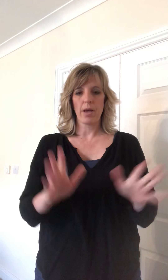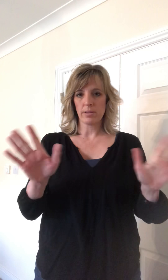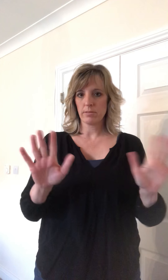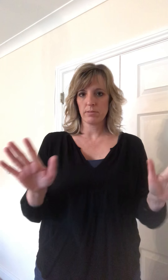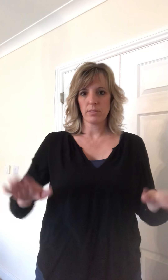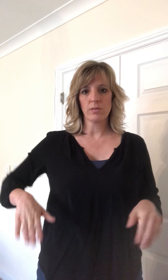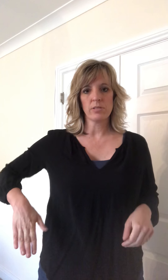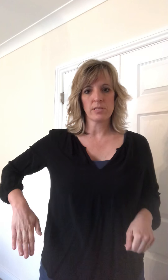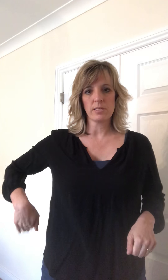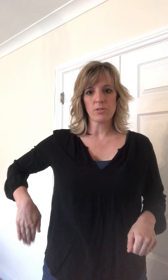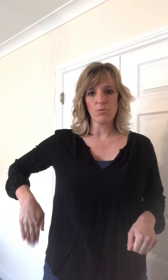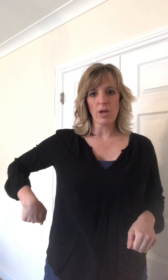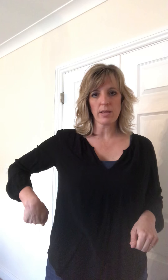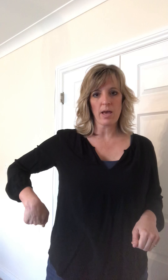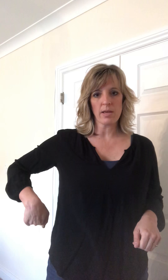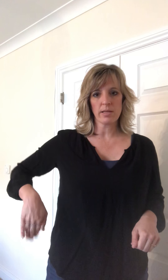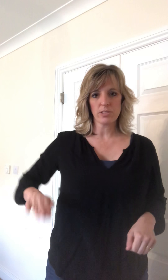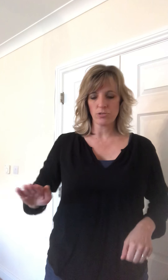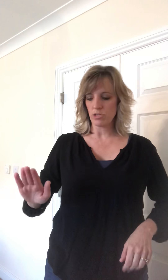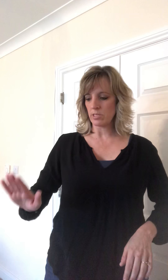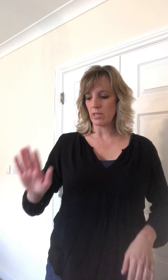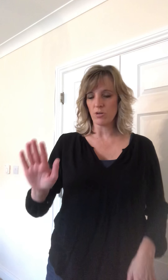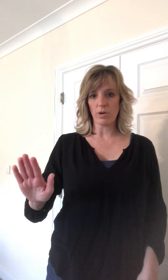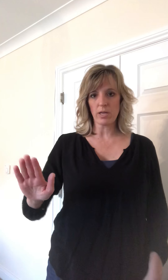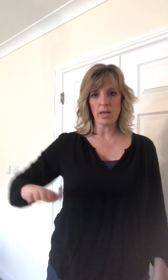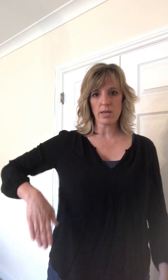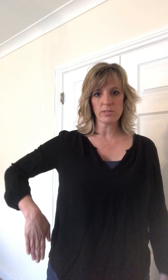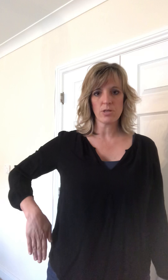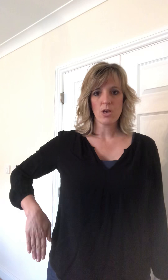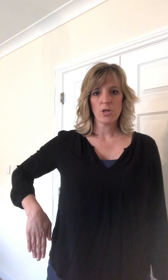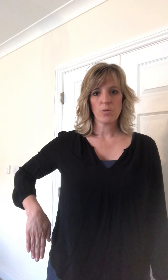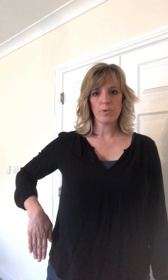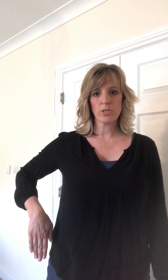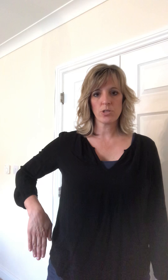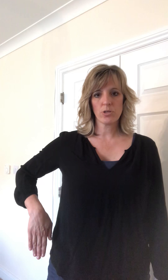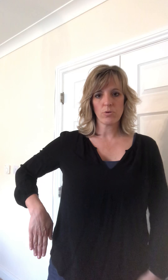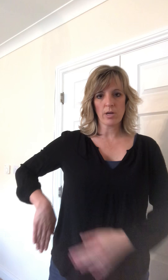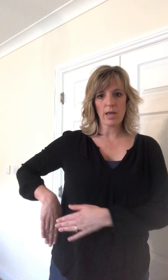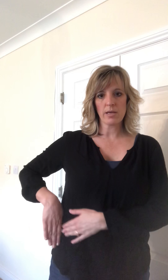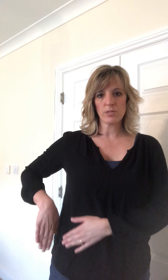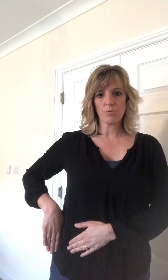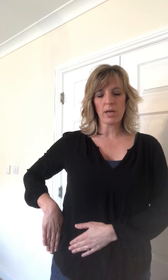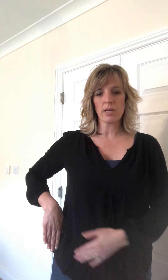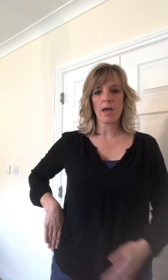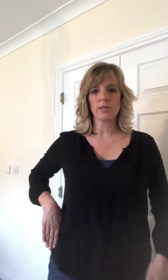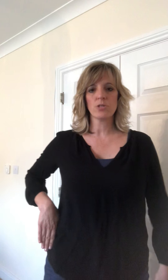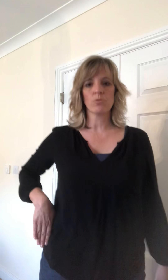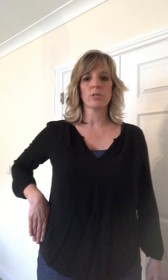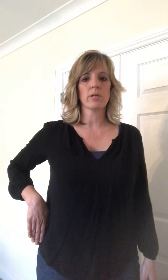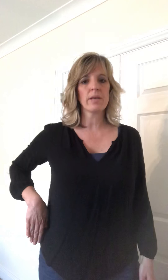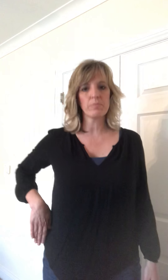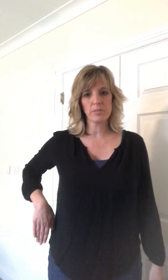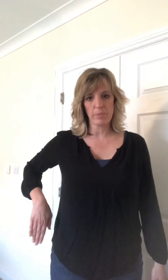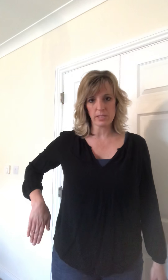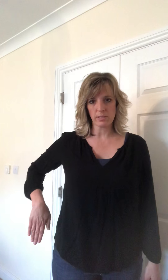but so not yet is you just take your right hand, you put your hand right at your hips,